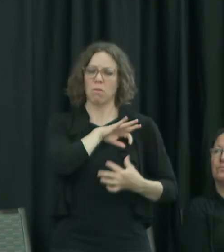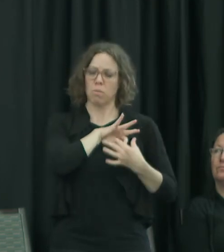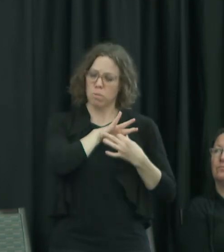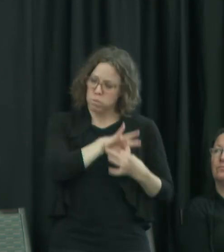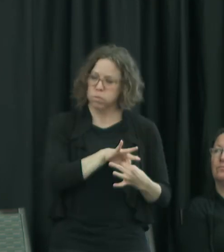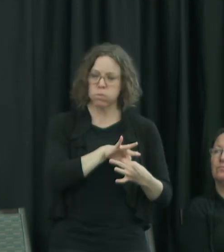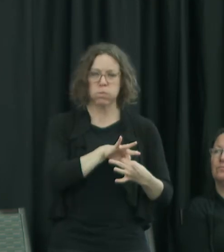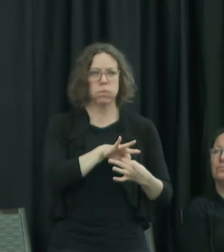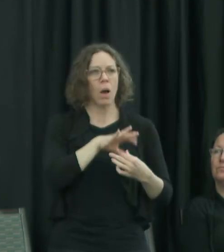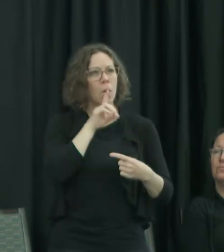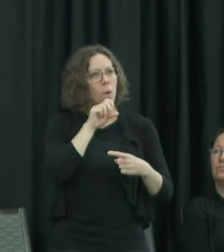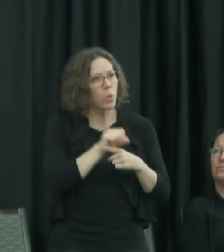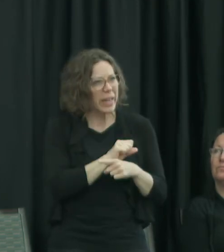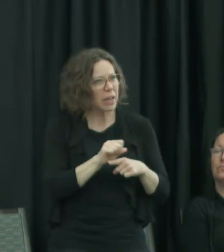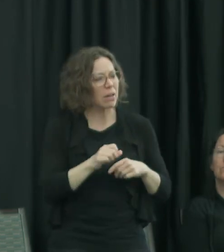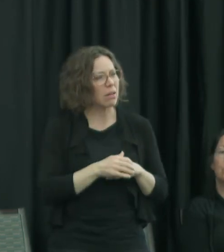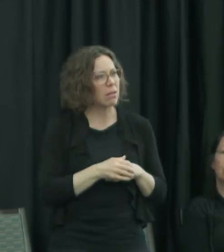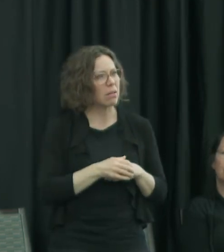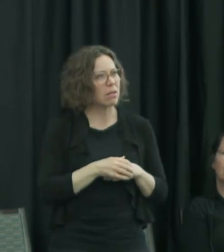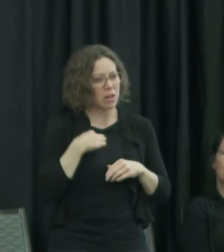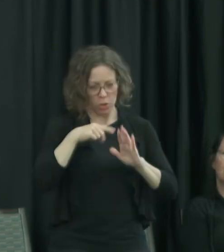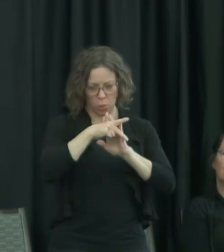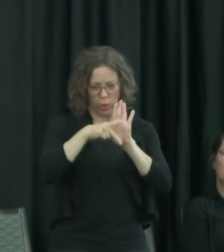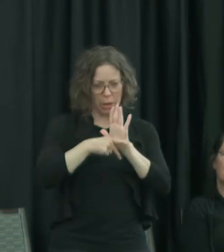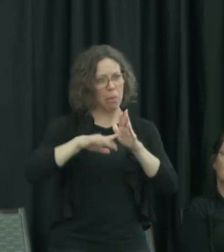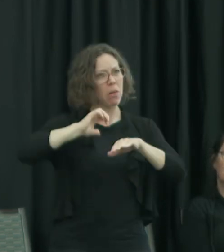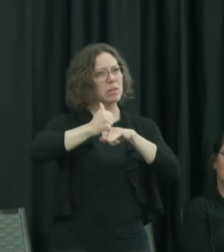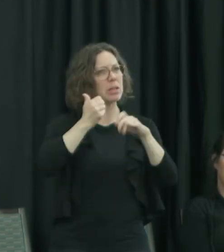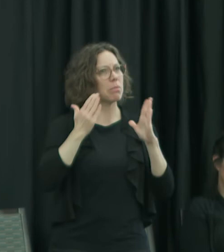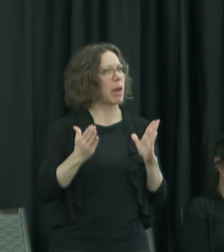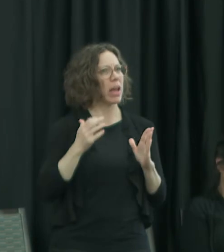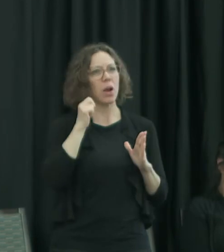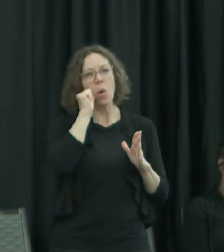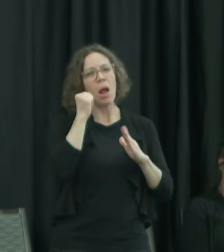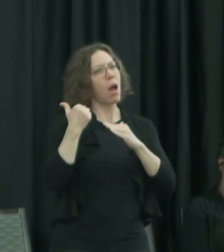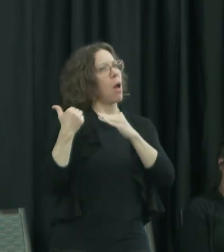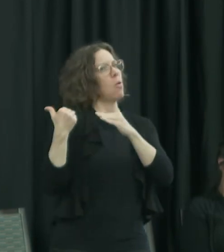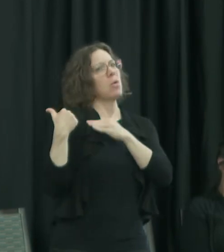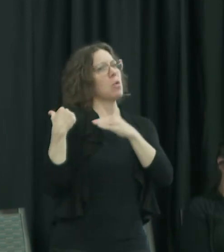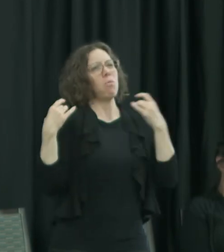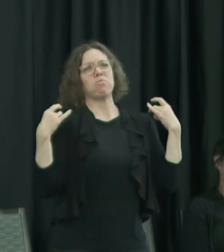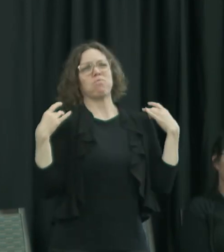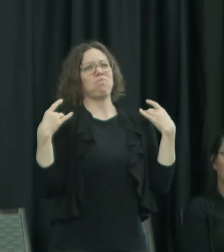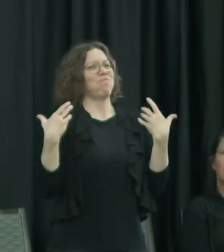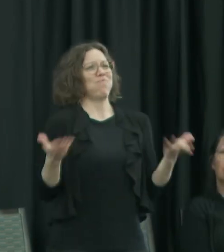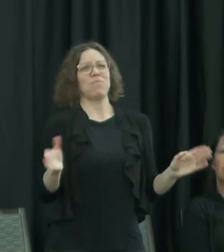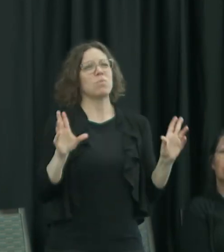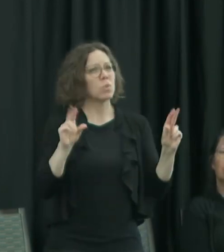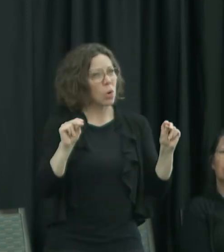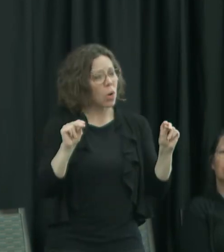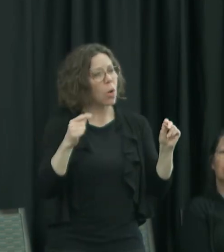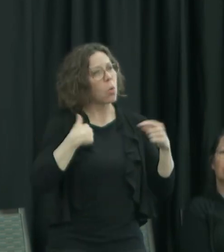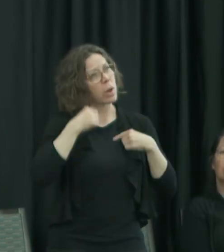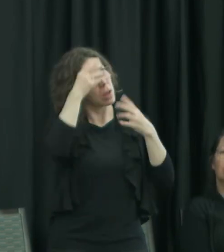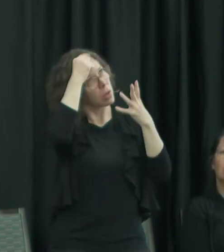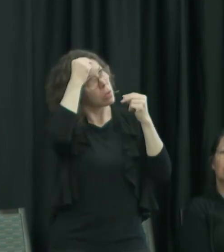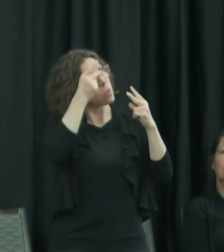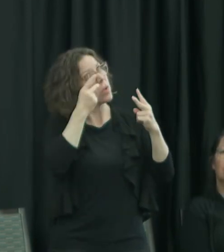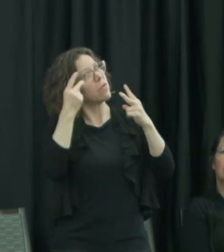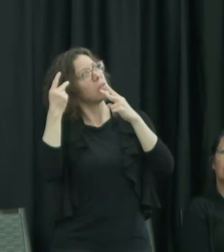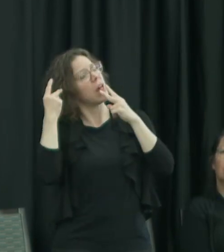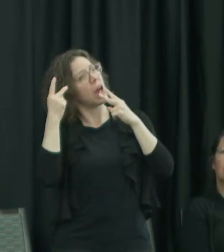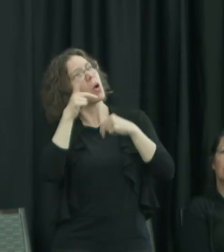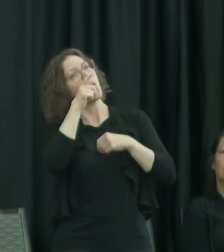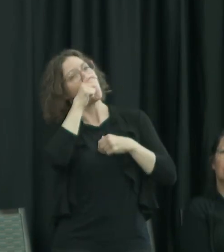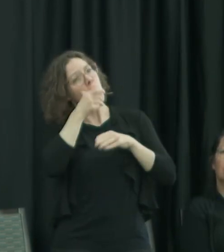As policymakers, we do not take lightly the responsibilities confronting us during this pandemic. We reflect on what others